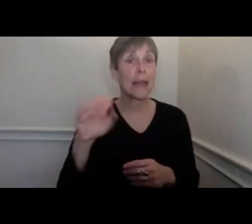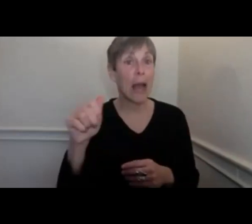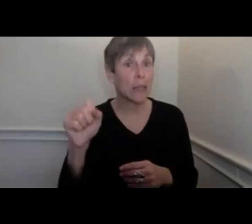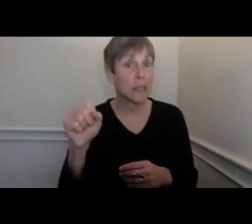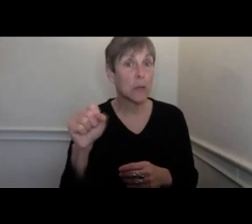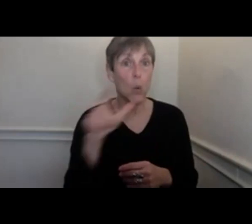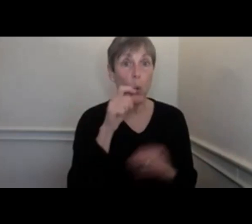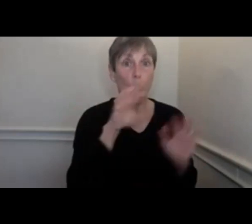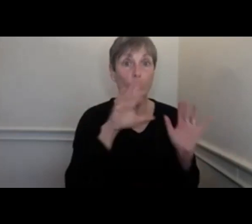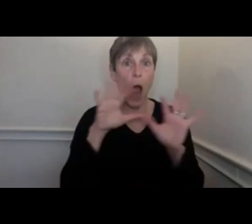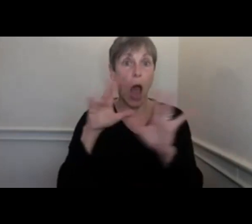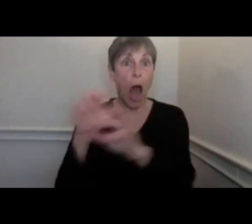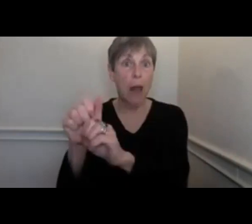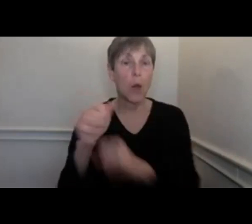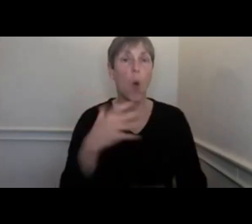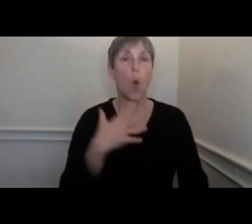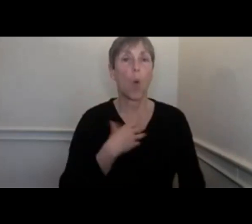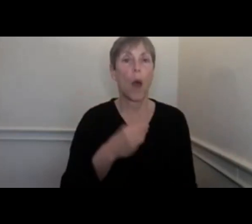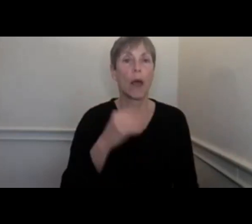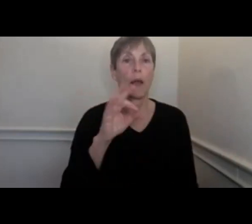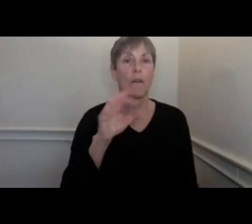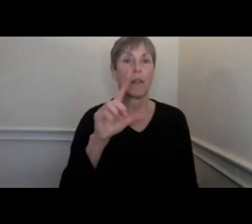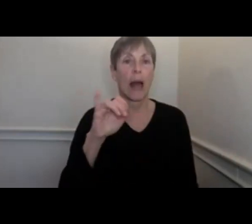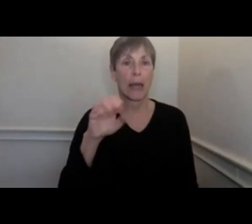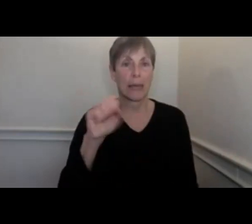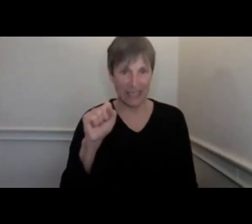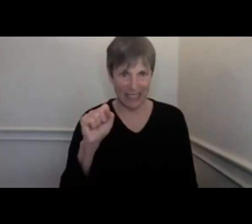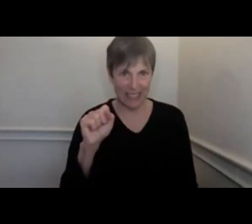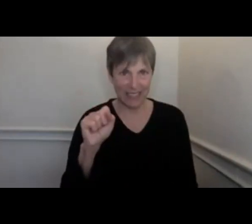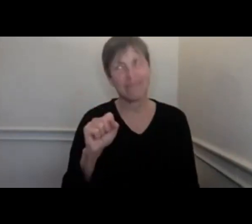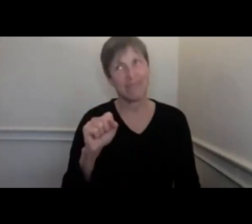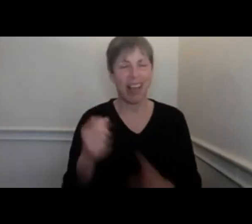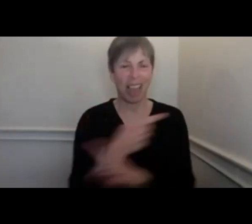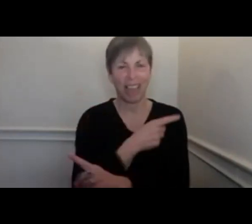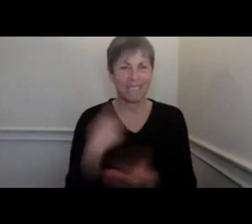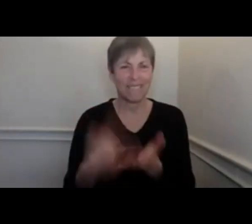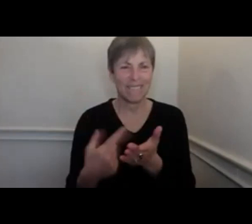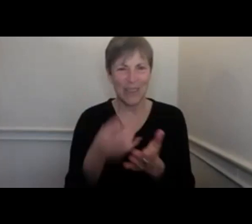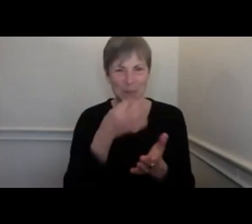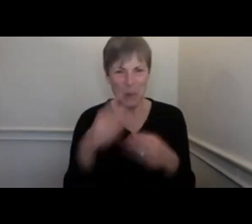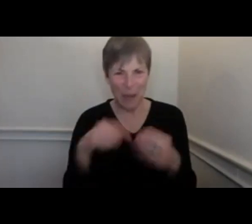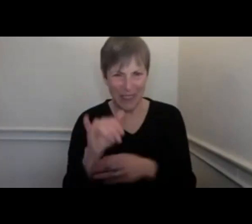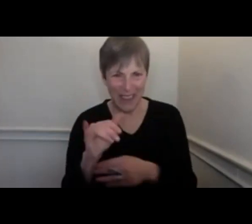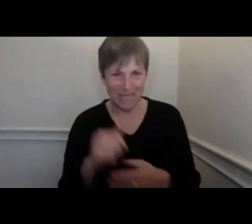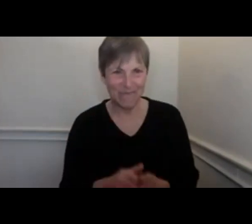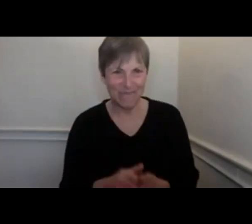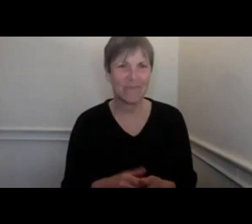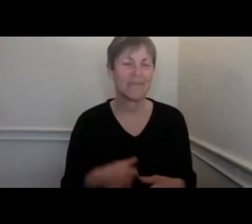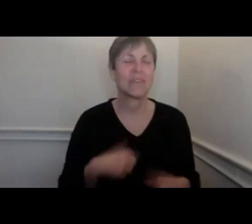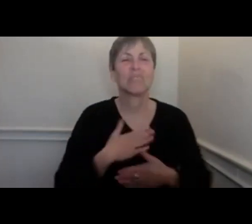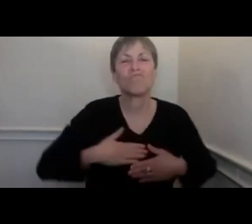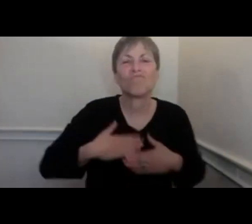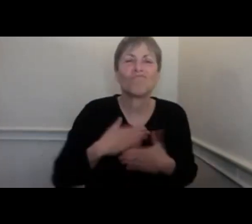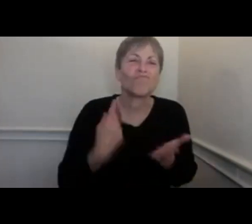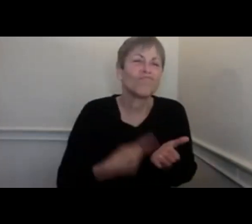attract white flies. So there's a whole other thing there that we can talk about soon. But yes, so I love to tuck basil.